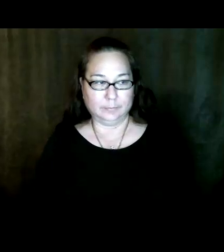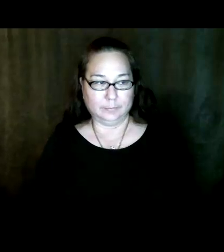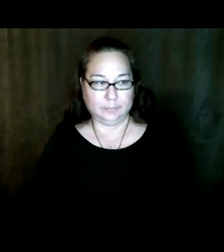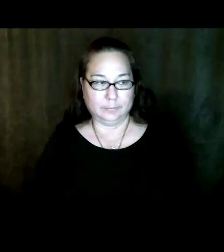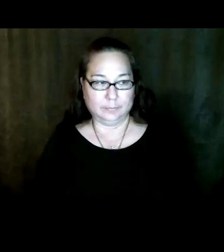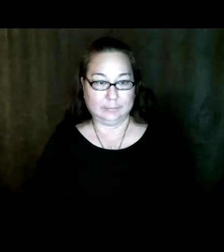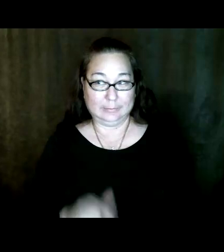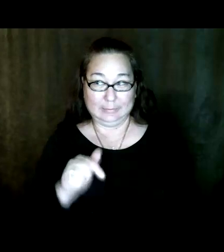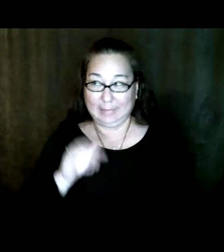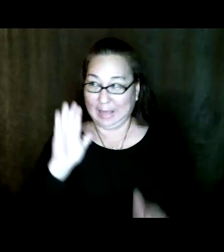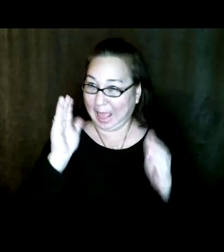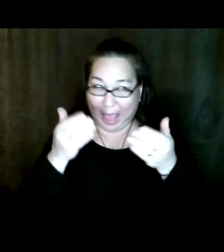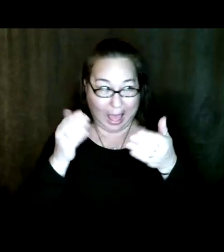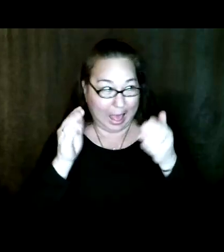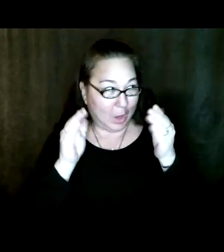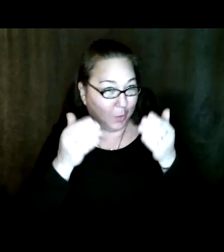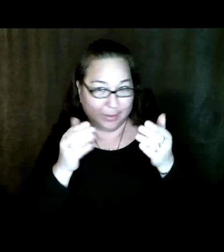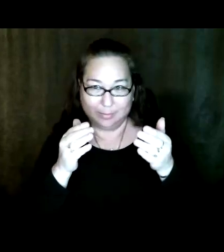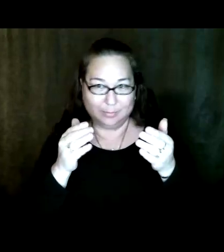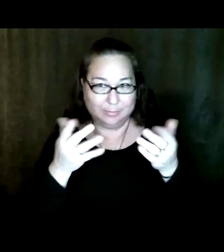This is Halloween.